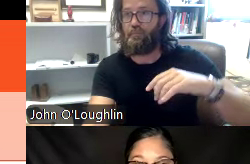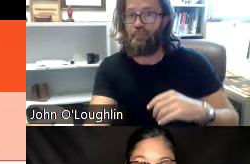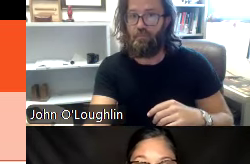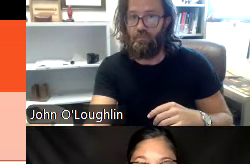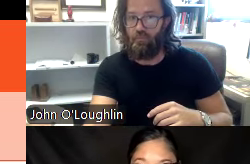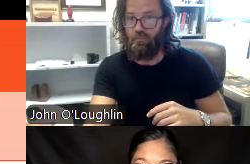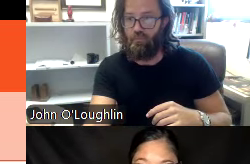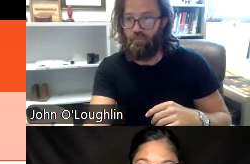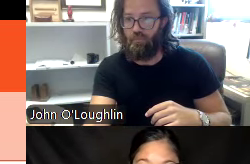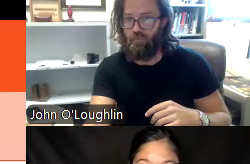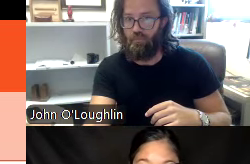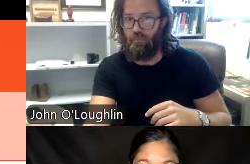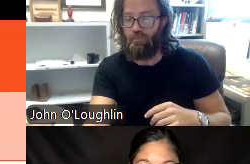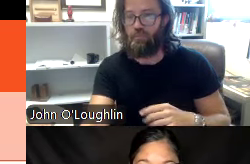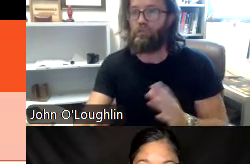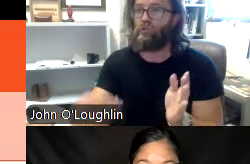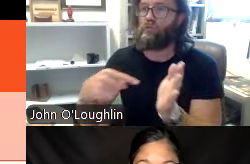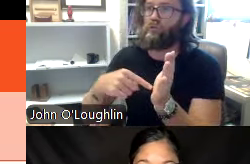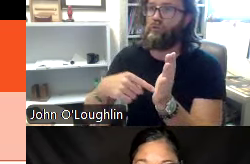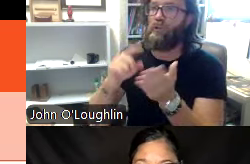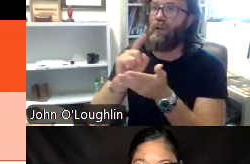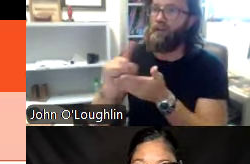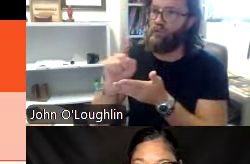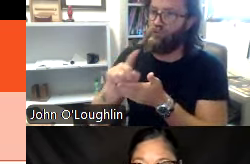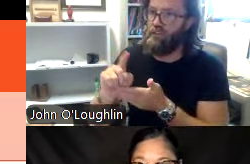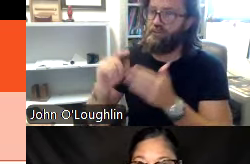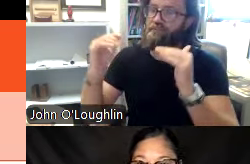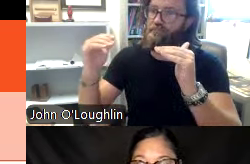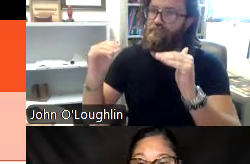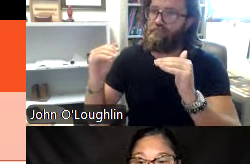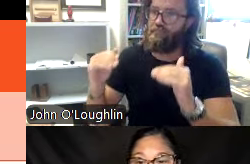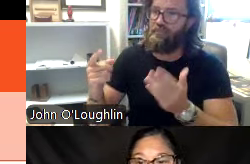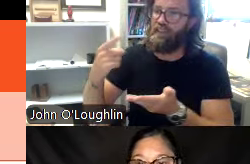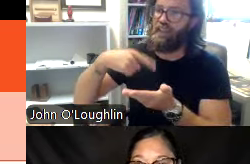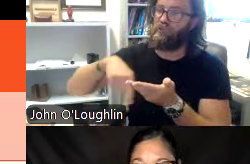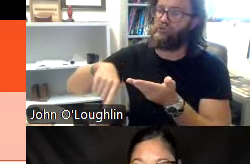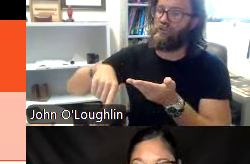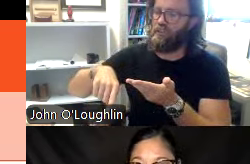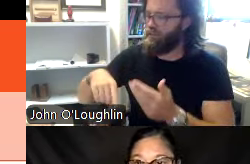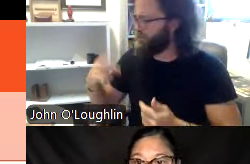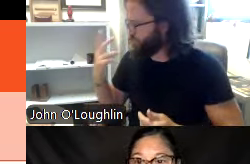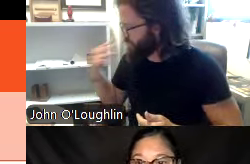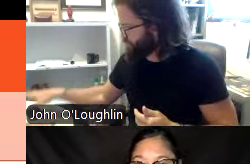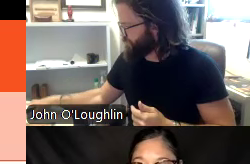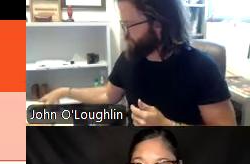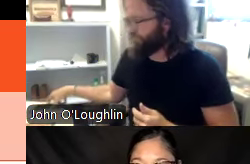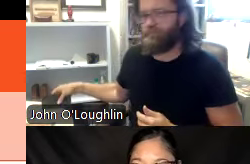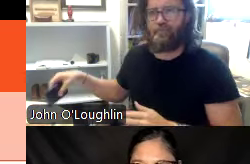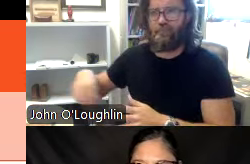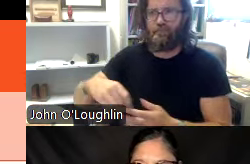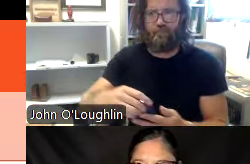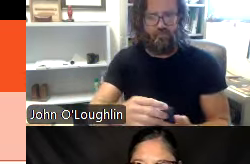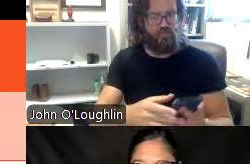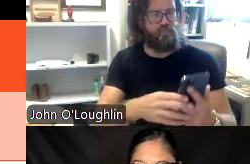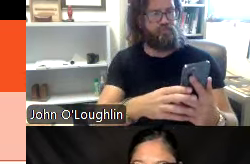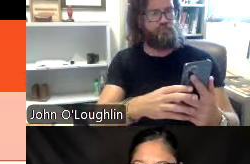If you look at this, take a look at this. Down here's worksheets. These are due every week, and you can go step by step next